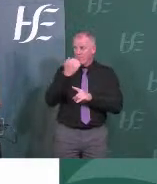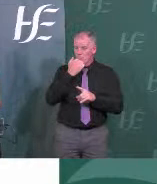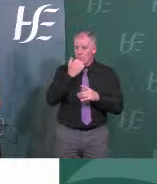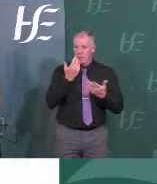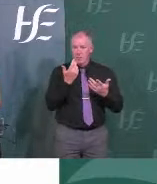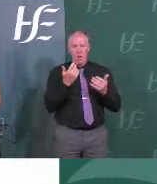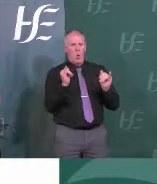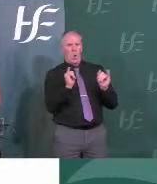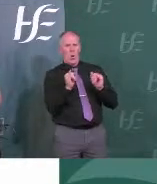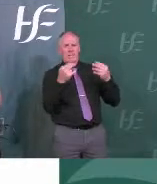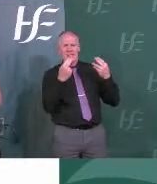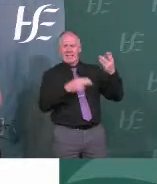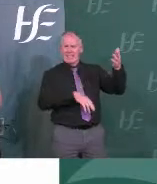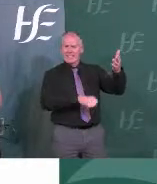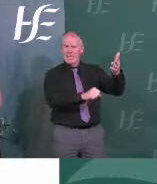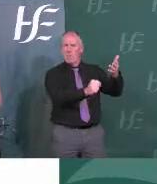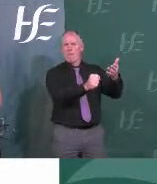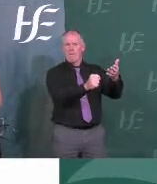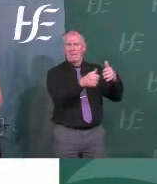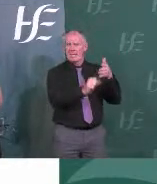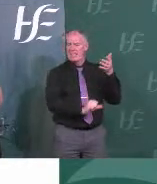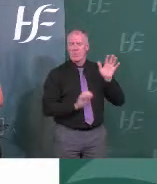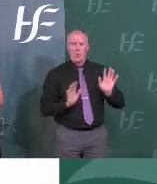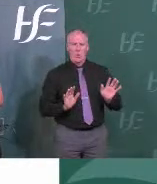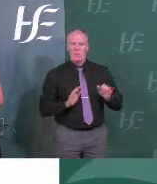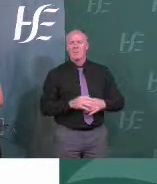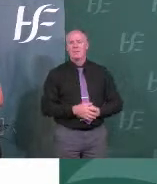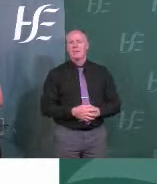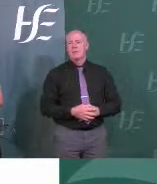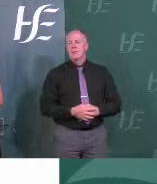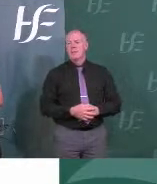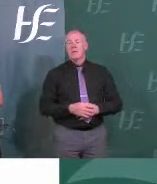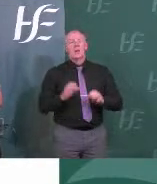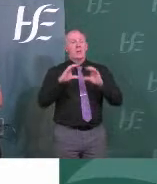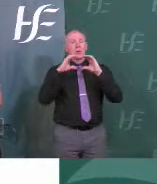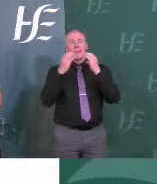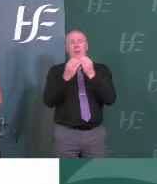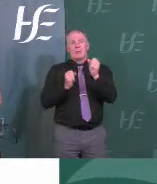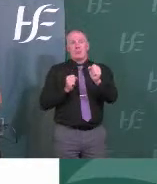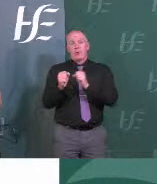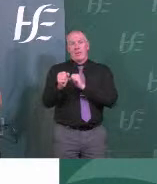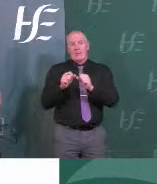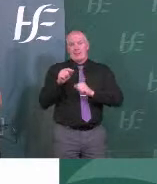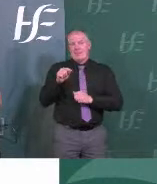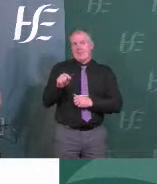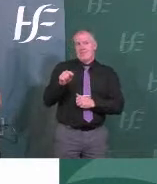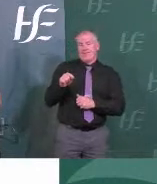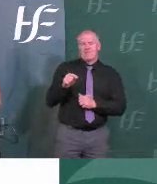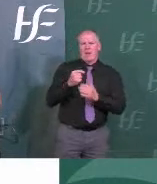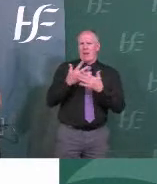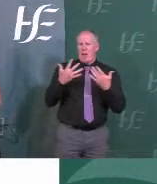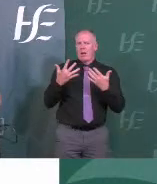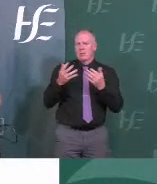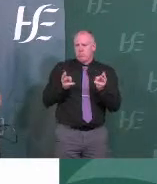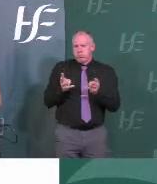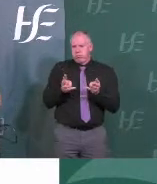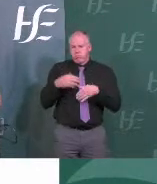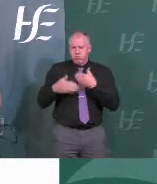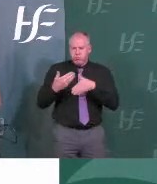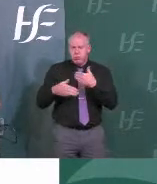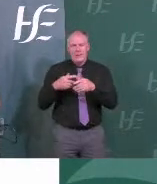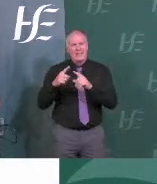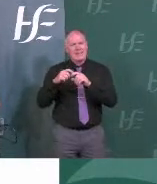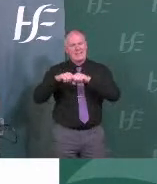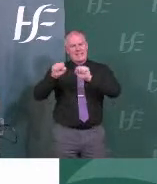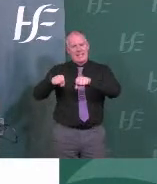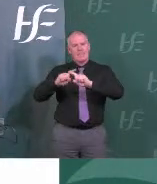a really urgent need to have an impact on some of those lists. In terms of our community services, they have been doing a lot of work. Their system, I suppose, is